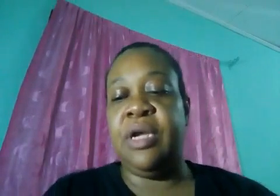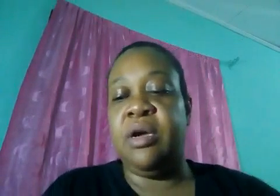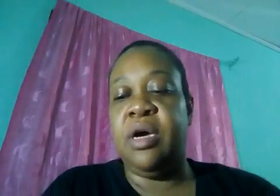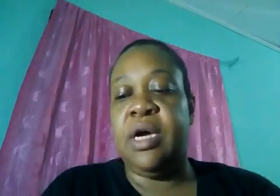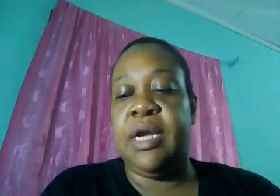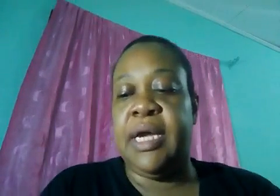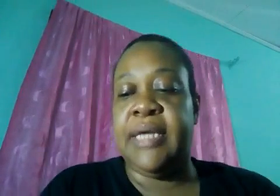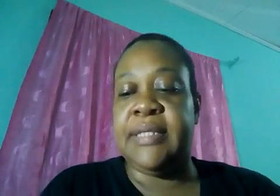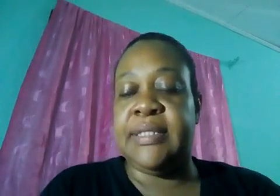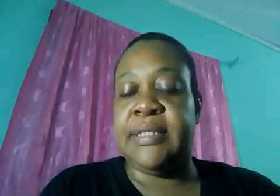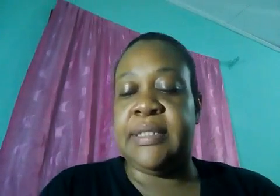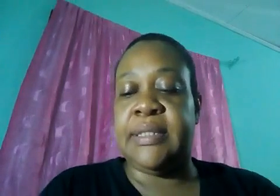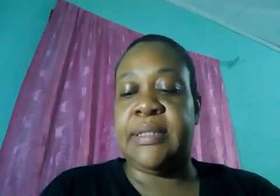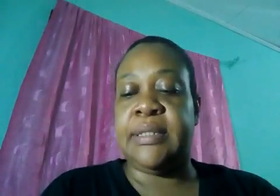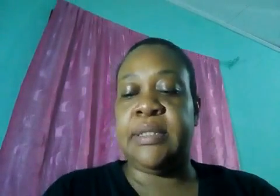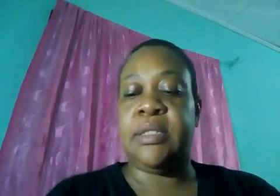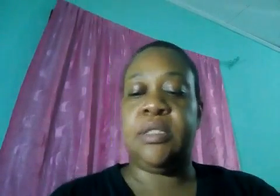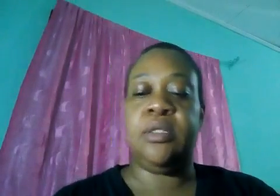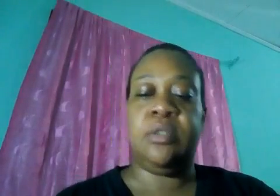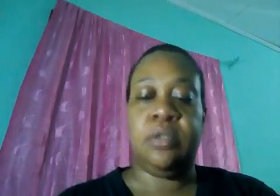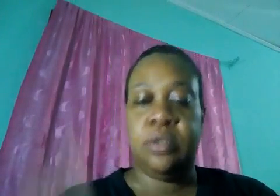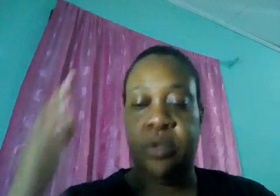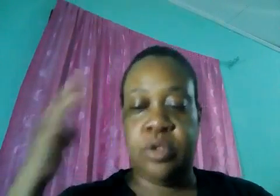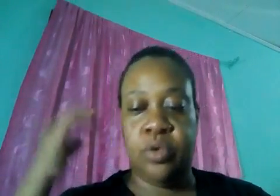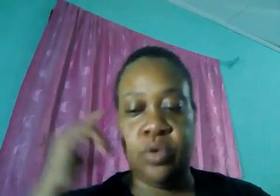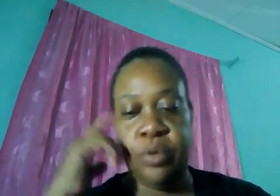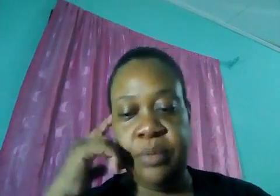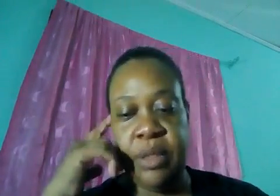God has told me